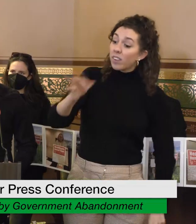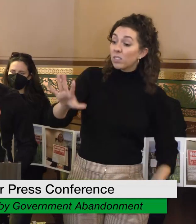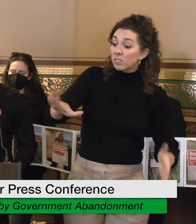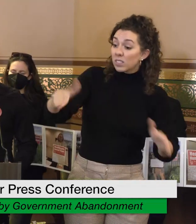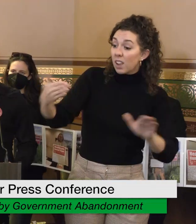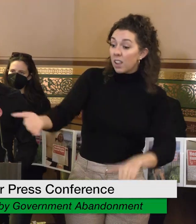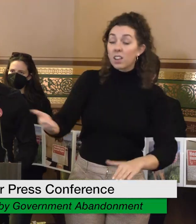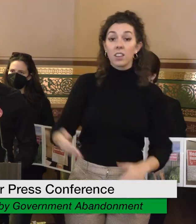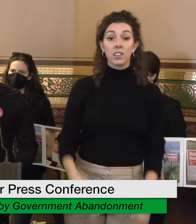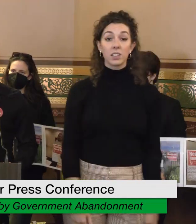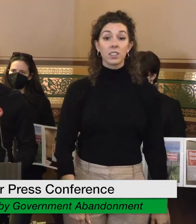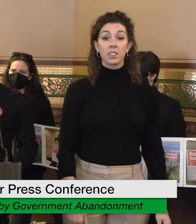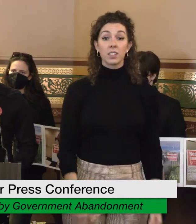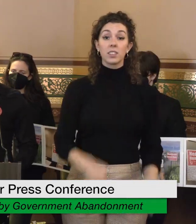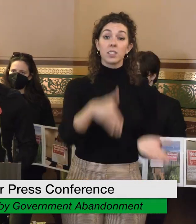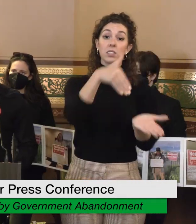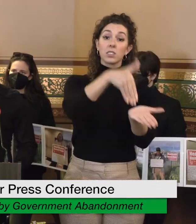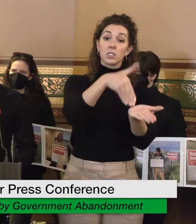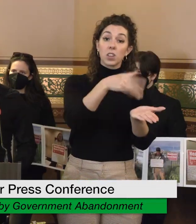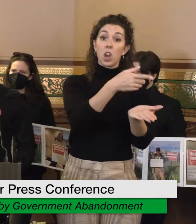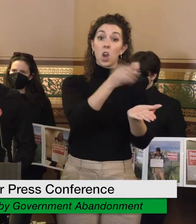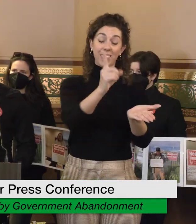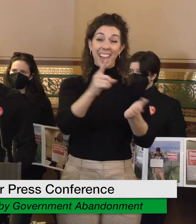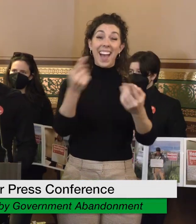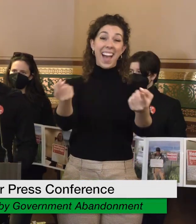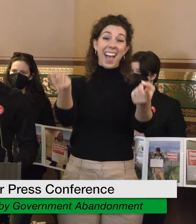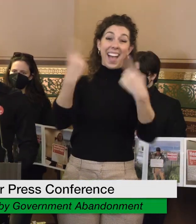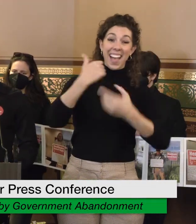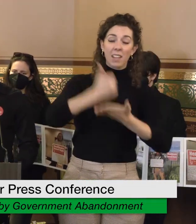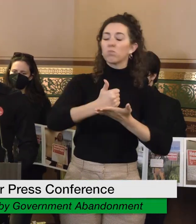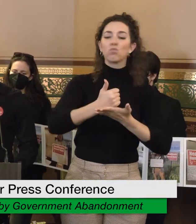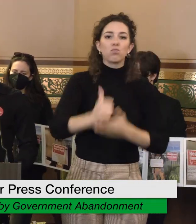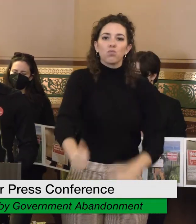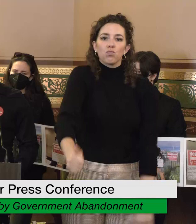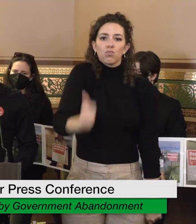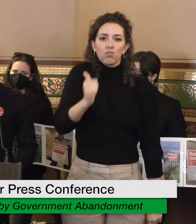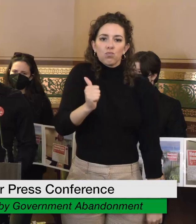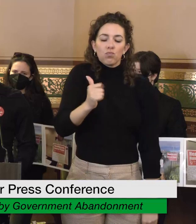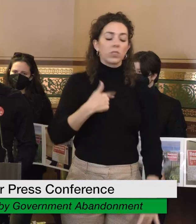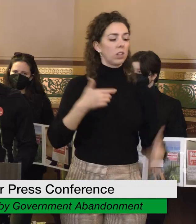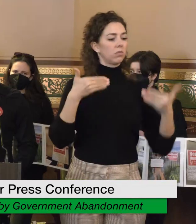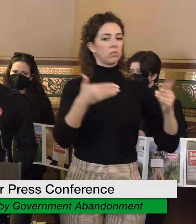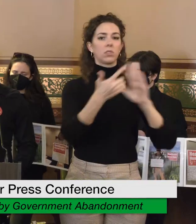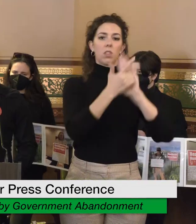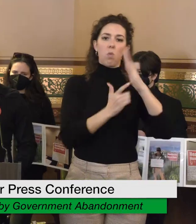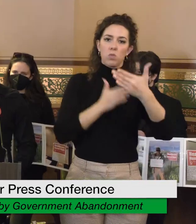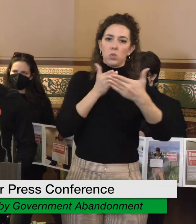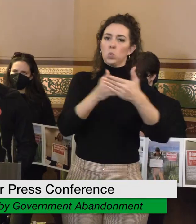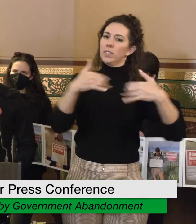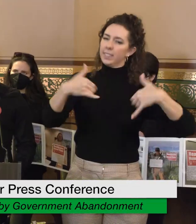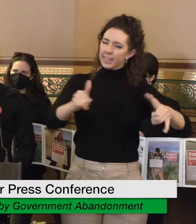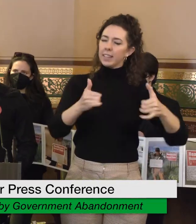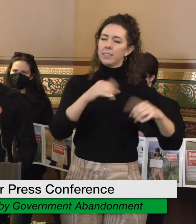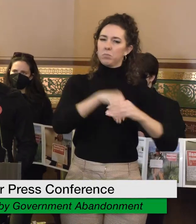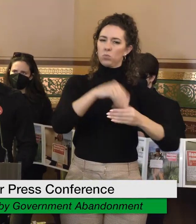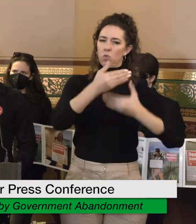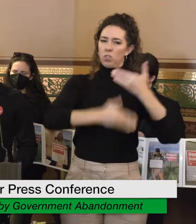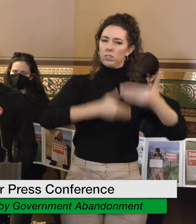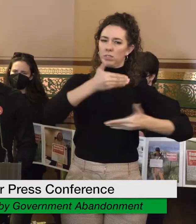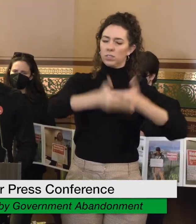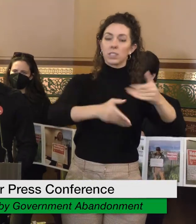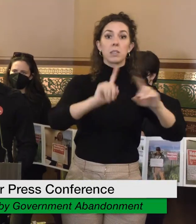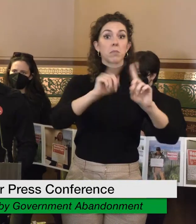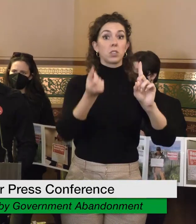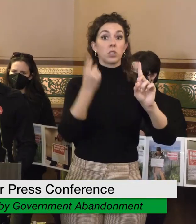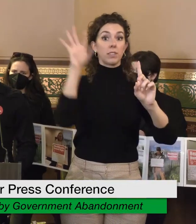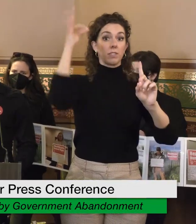died. Doctors refused to treat me. I went ahead and I filed a lawsuit, which is still pending, but federal court